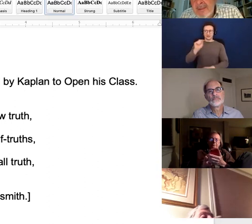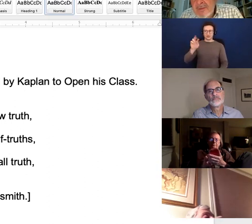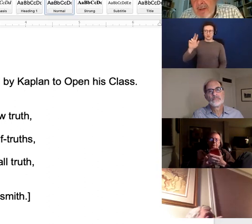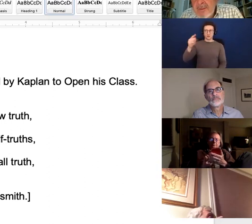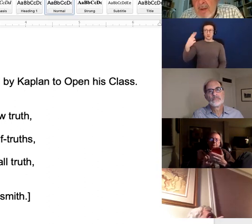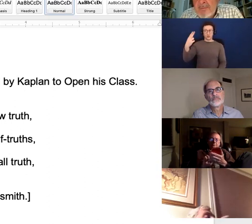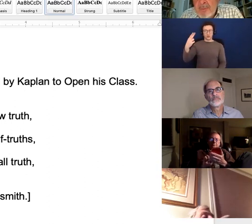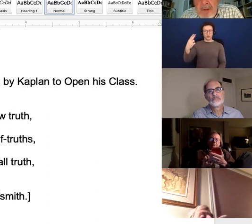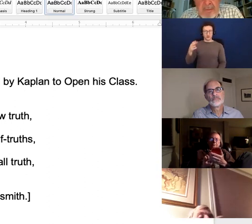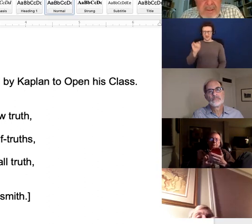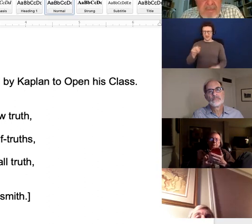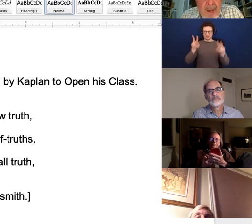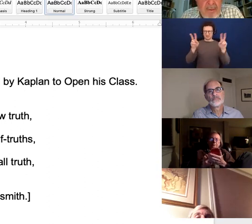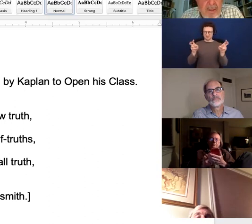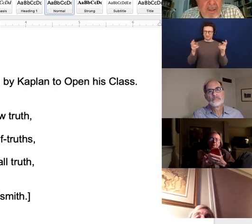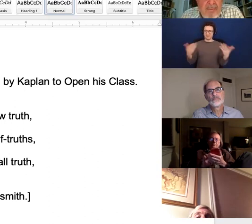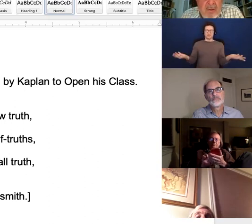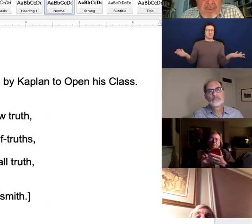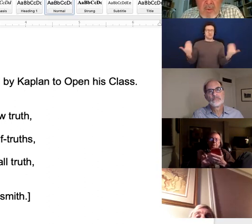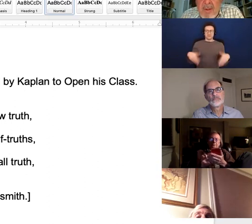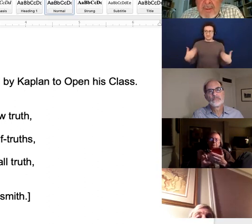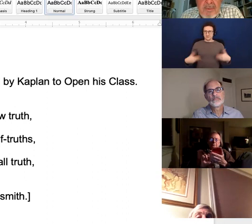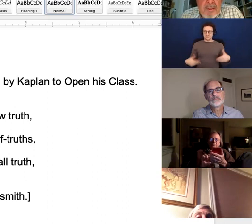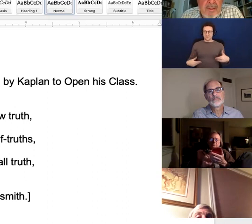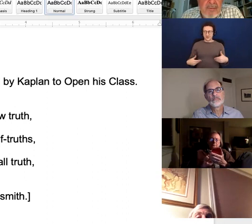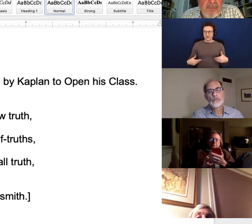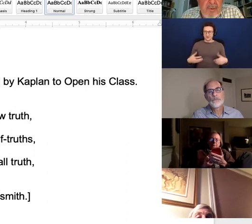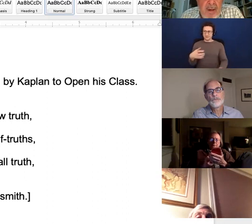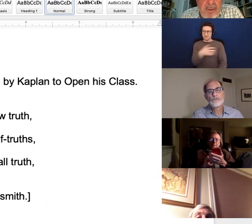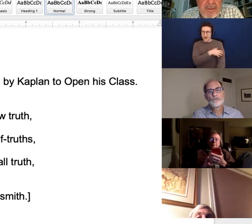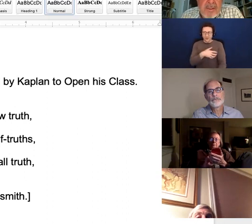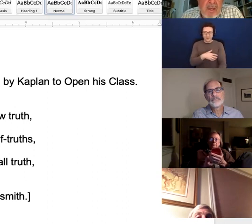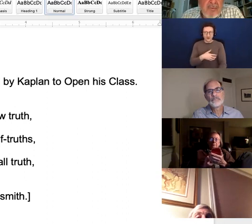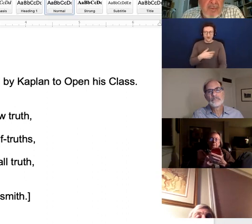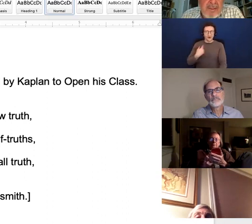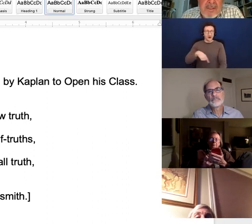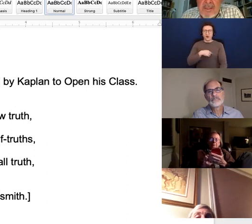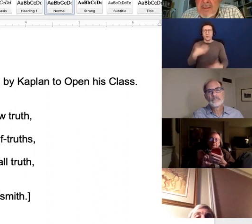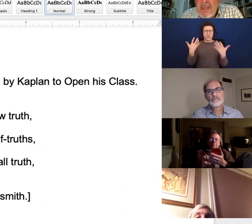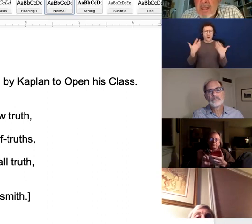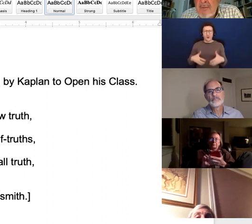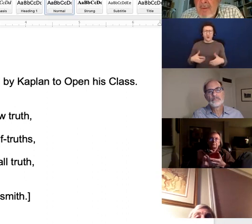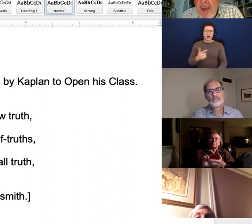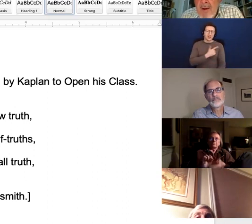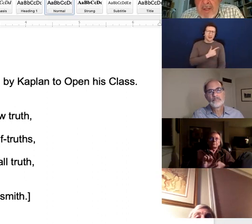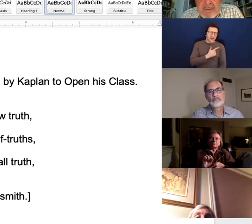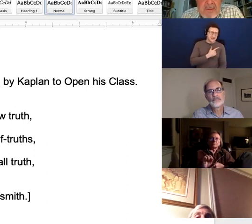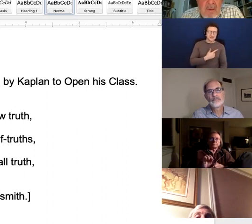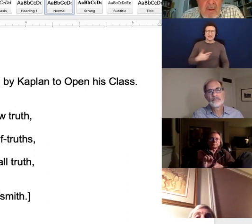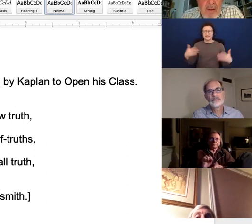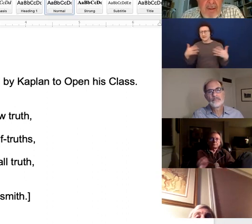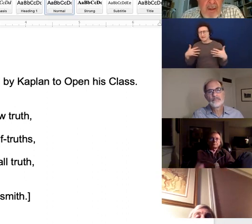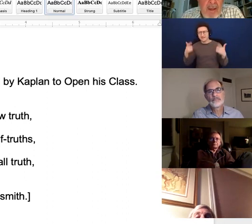this illustrates what prayer is about, because we want to be delivered from cowardice, from laziness, and from